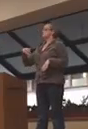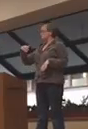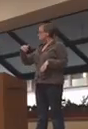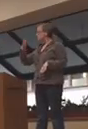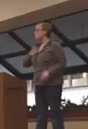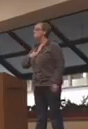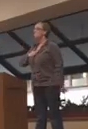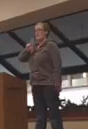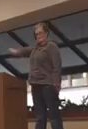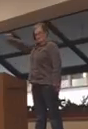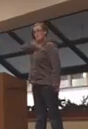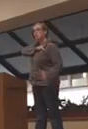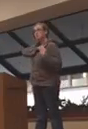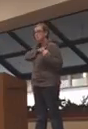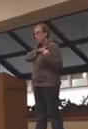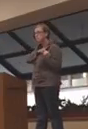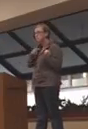don't know what other membership feels.